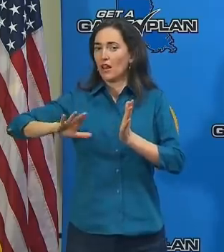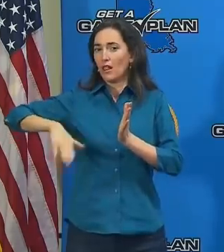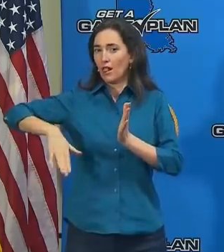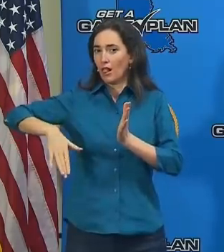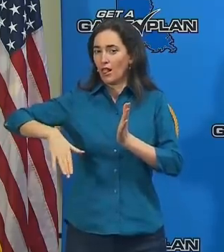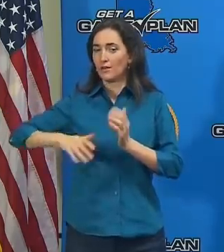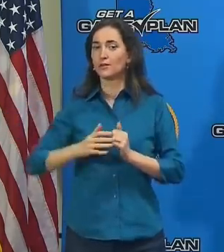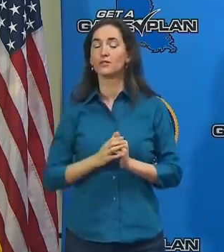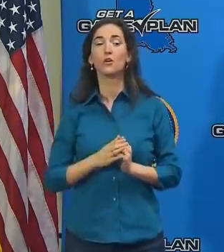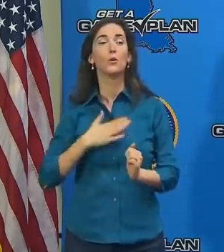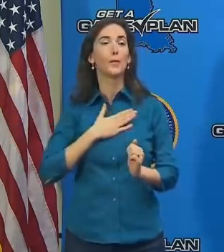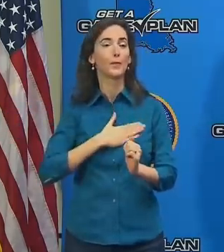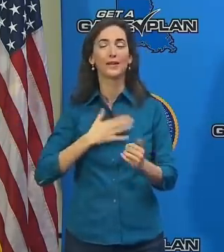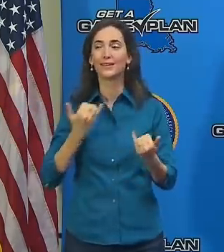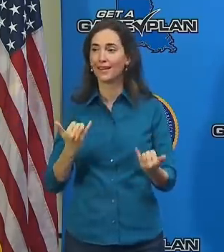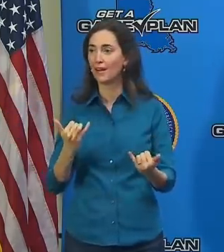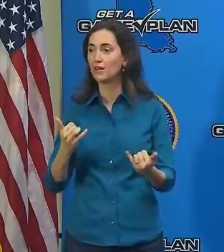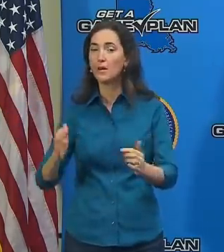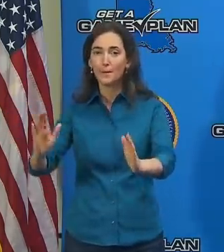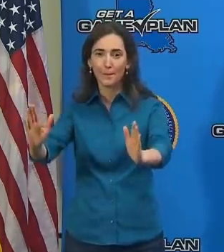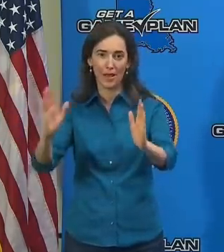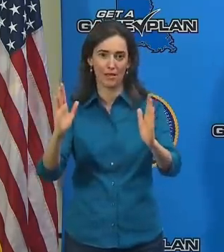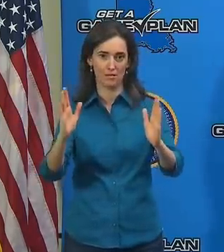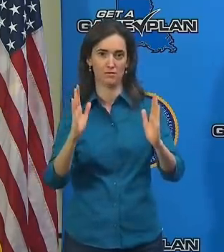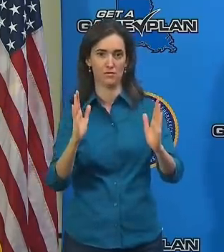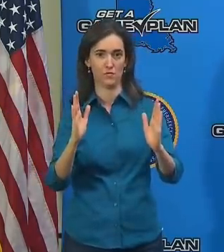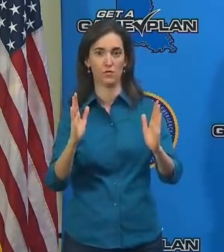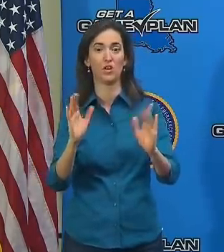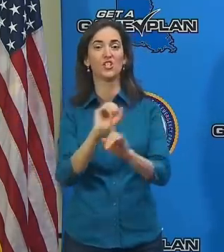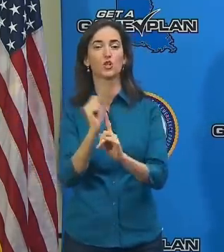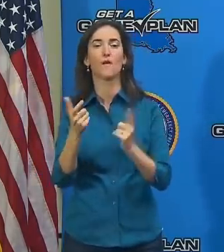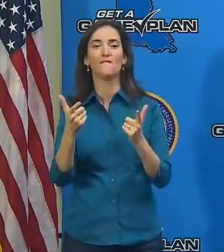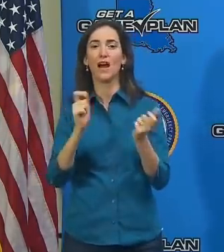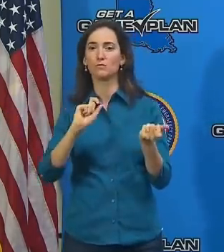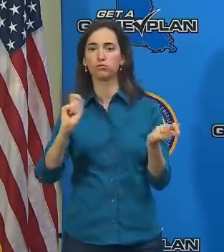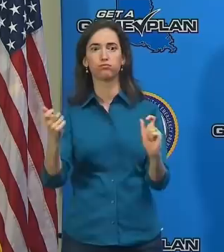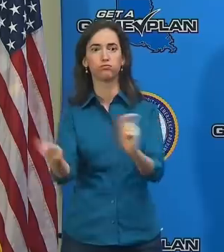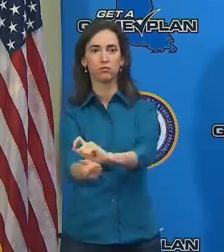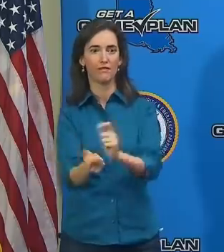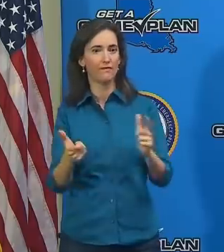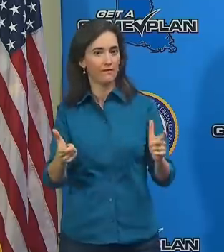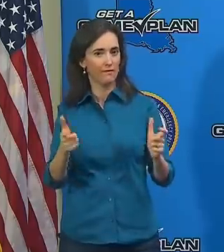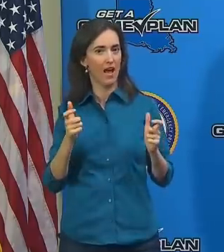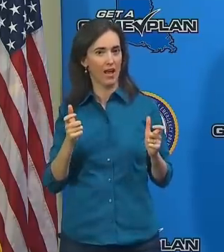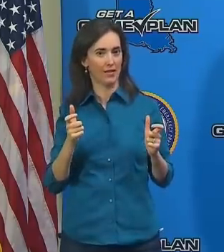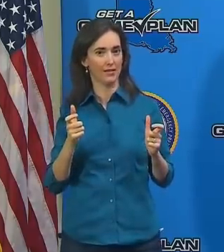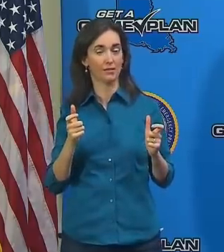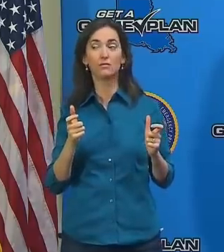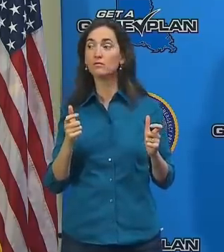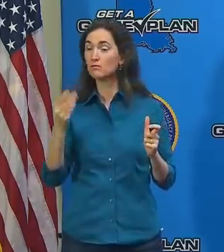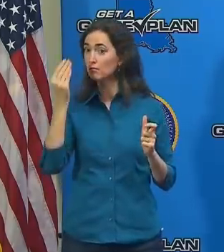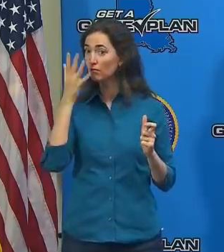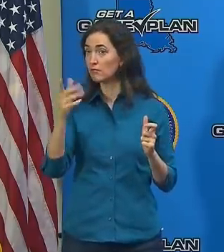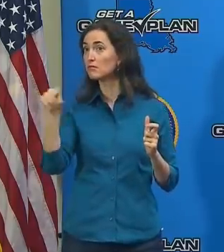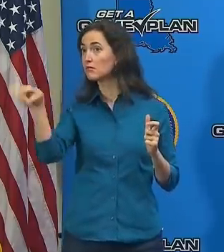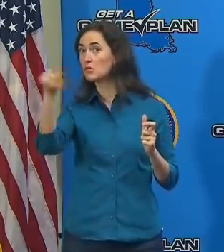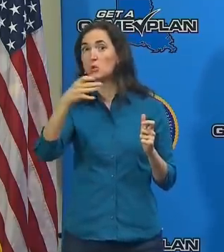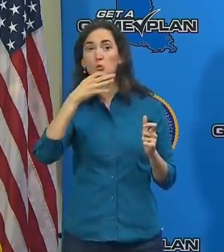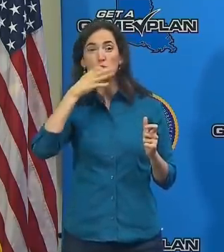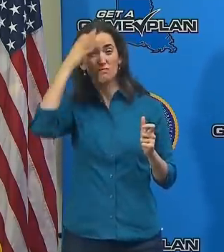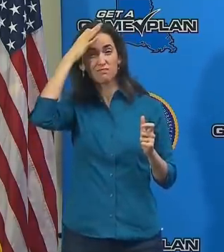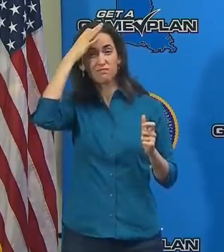So please listen carefully. Conditions are changing very rapidly, and obviously we have a very dangerous situation on our